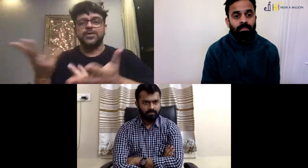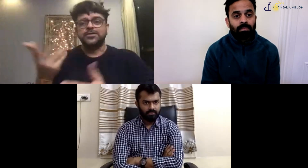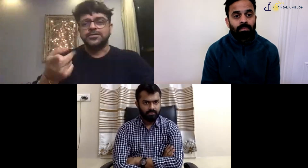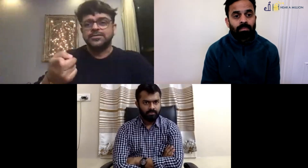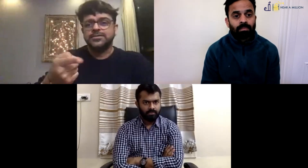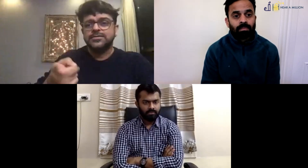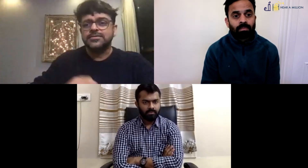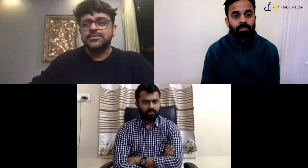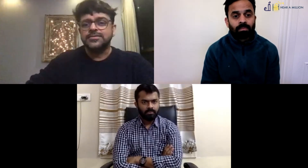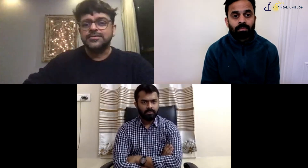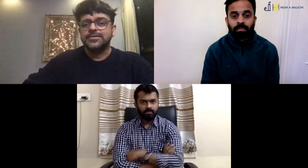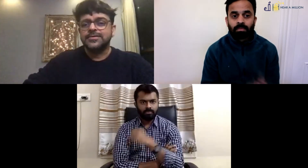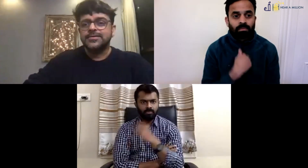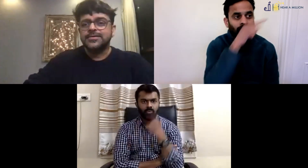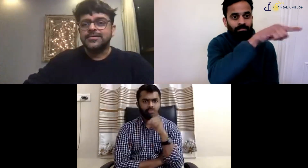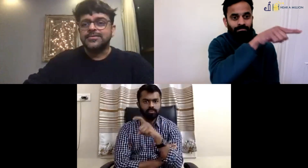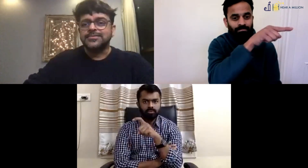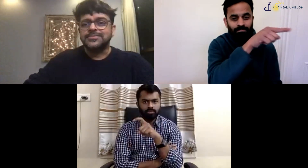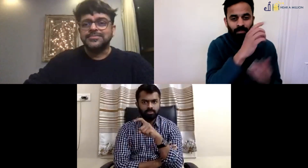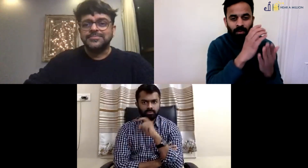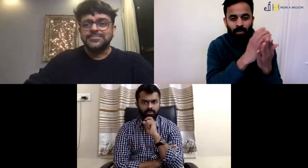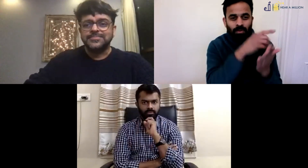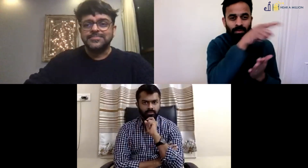was teaching, or do you think it's different?